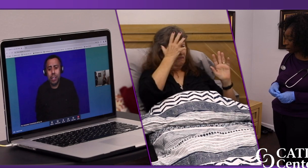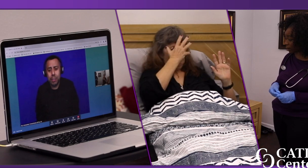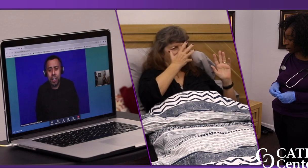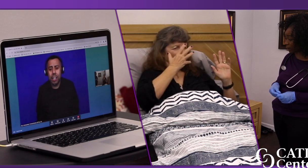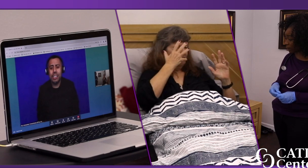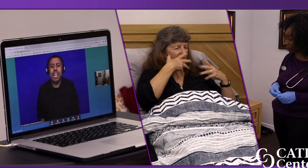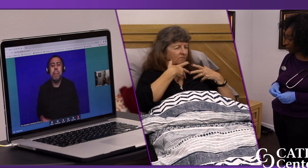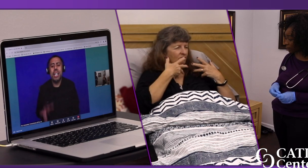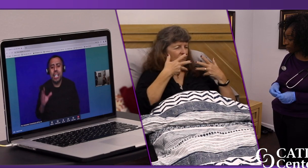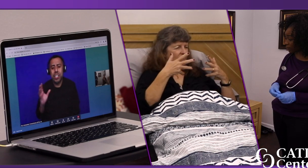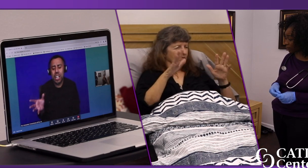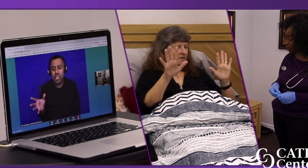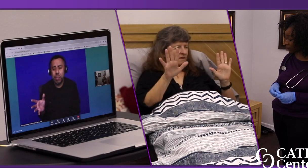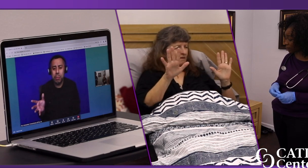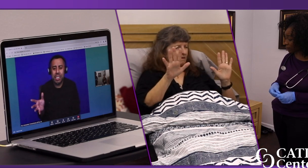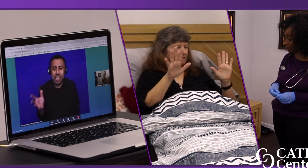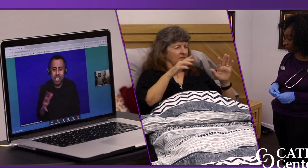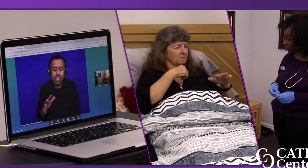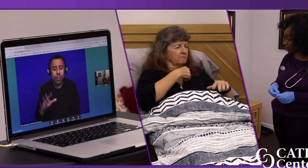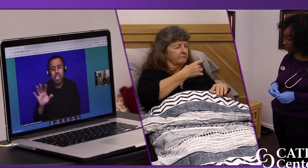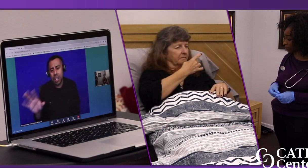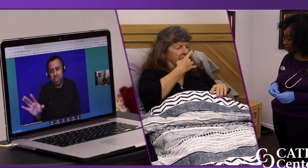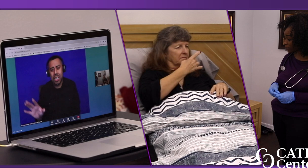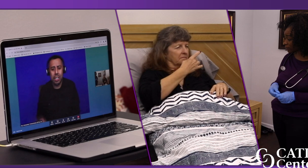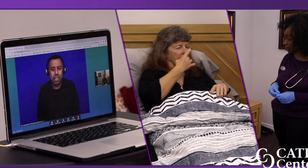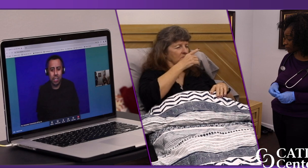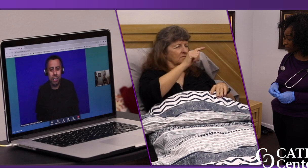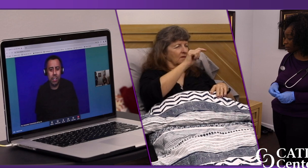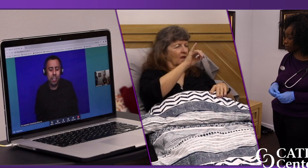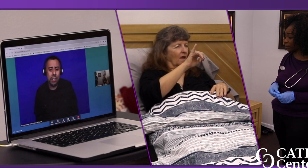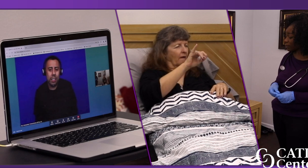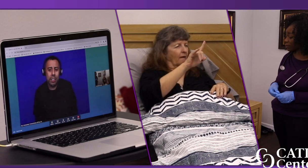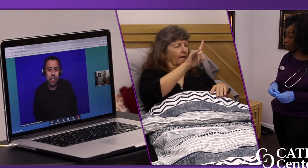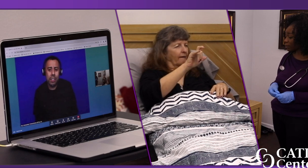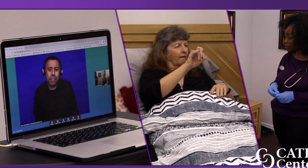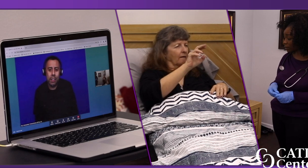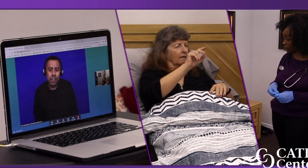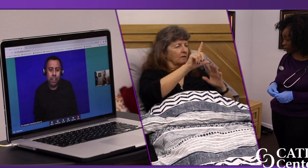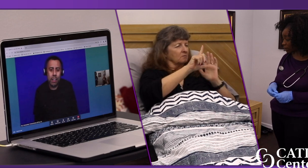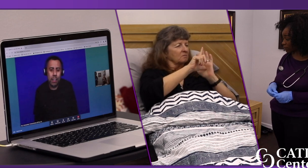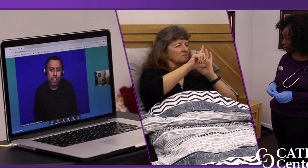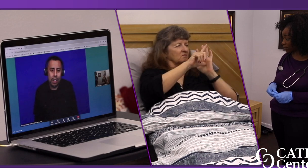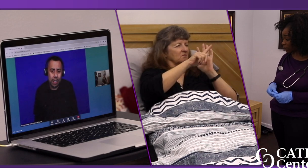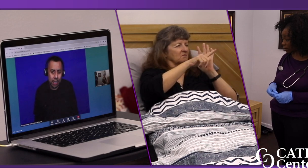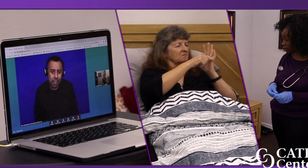Well, I should be honest, that medication actually made me dizzy, so I stopped taking it.